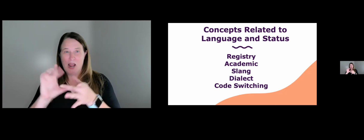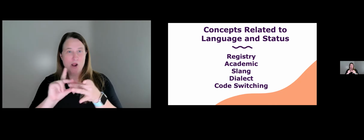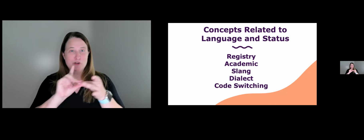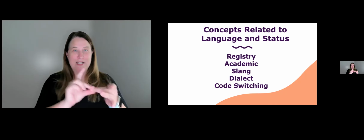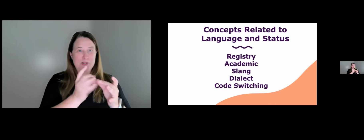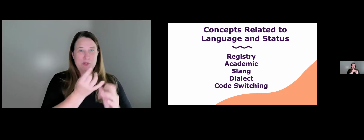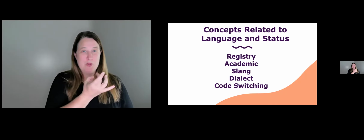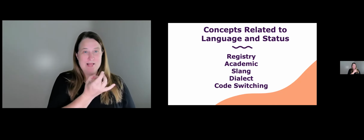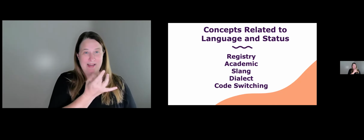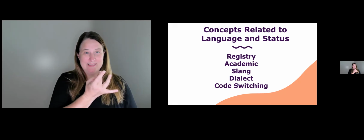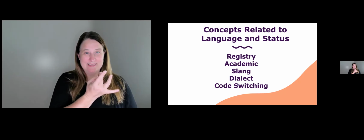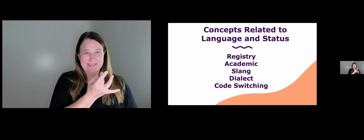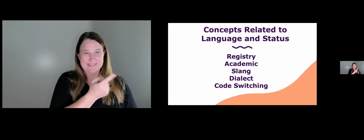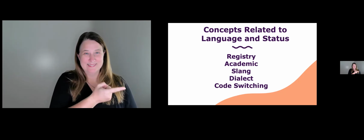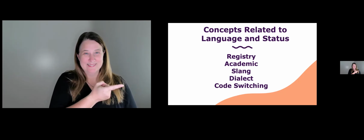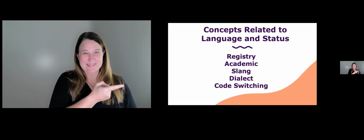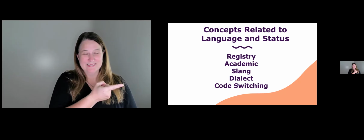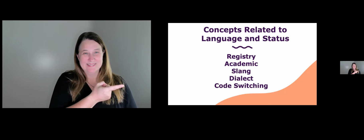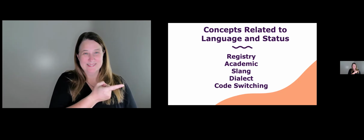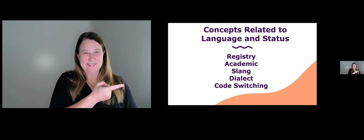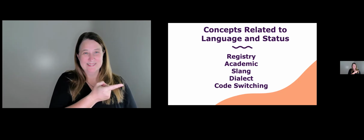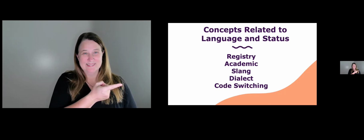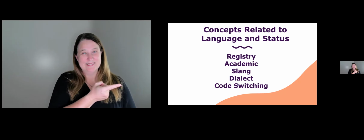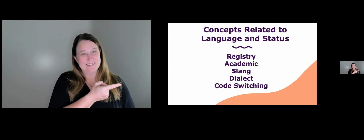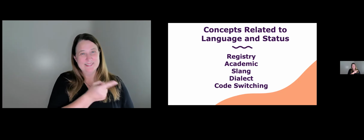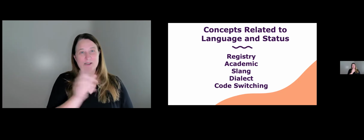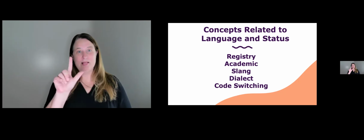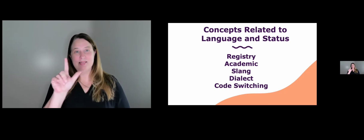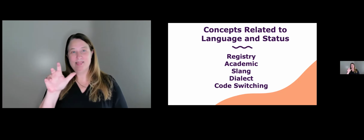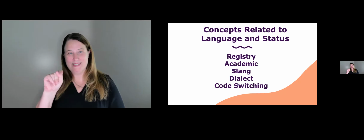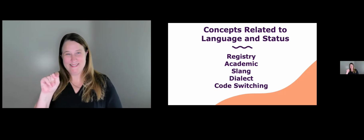slang purposes. And it doesn't relate to a light.